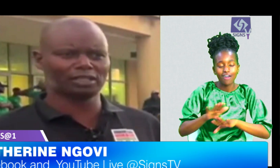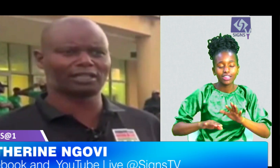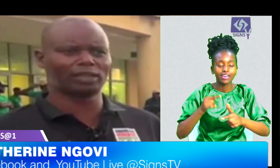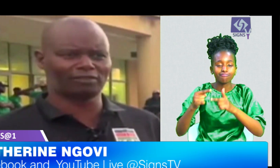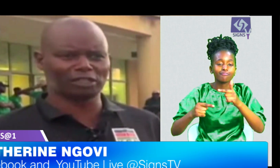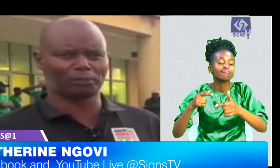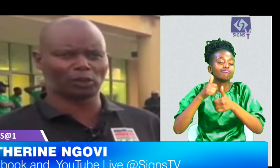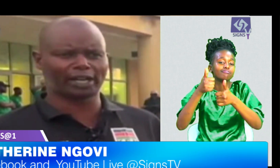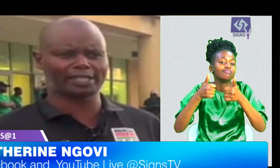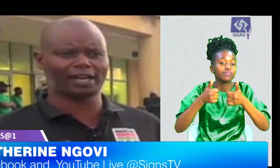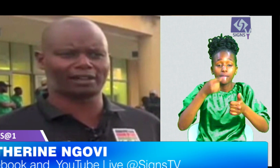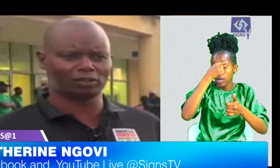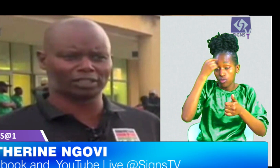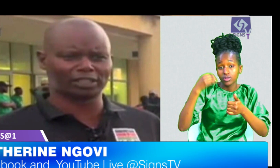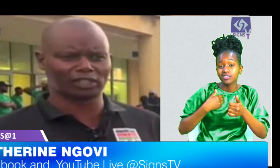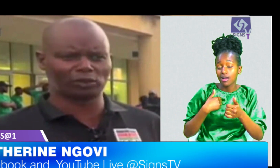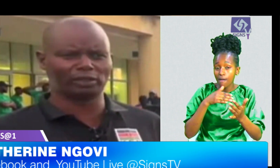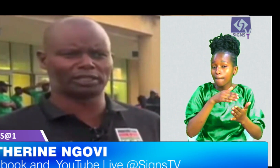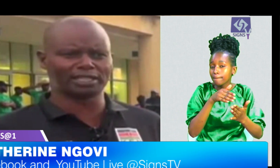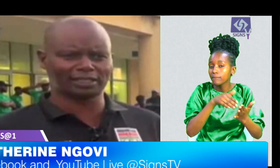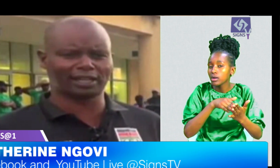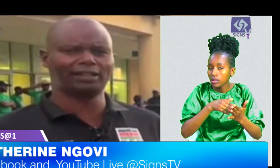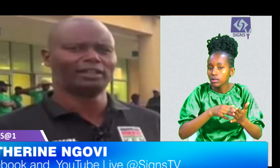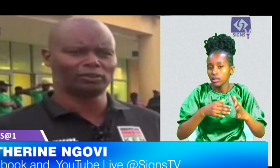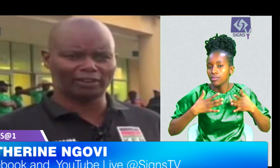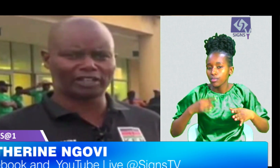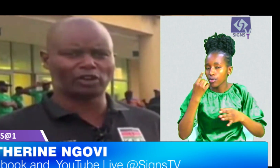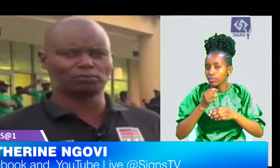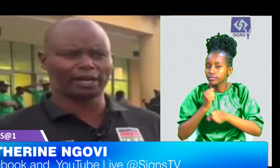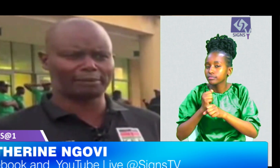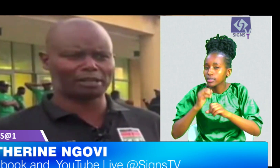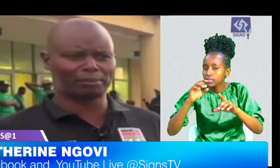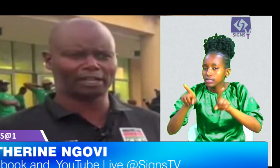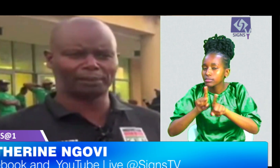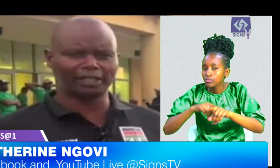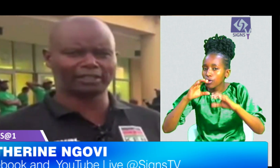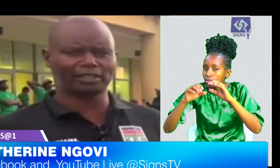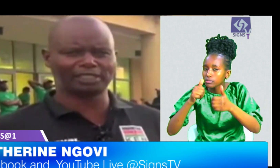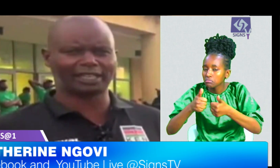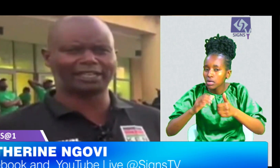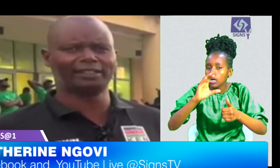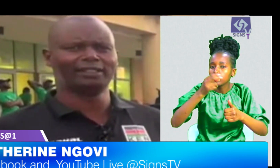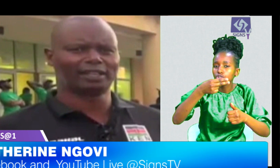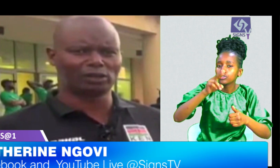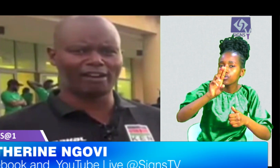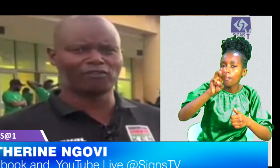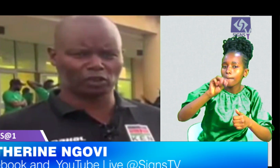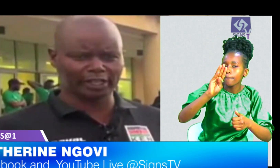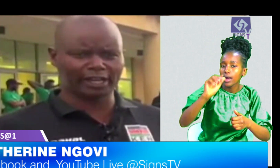Is good. We have been really working on it. Stars is scheduled to play 2 friendly matches in the upcoming